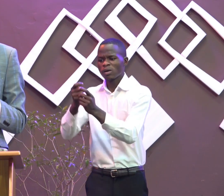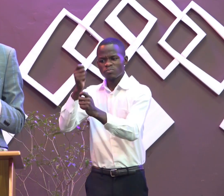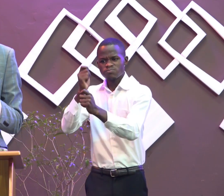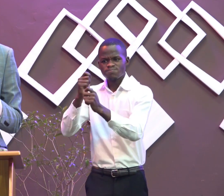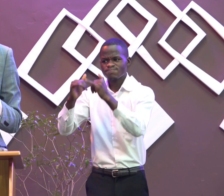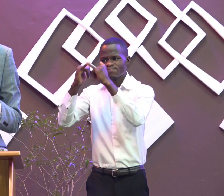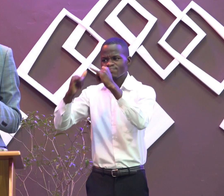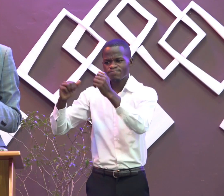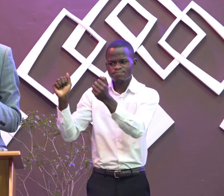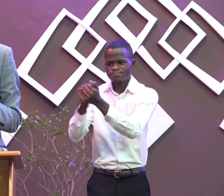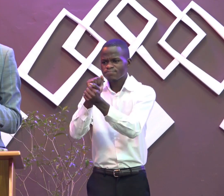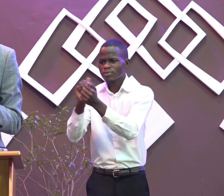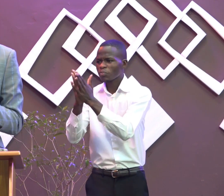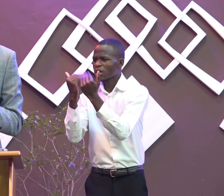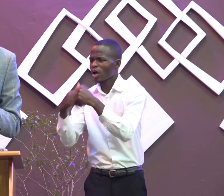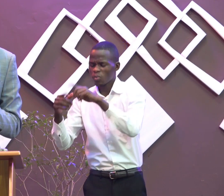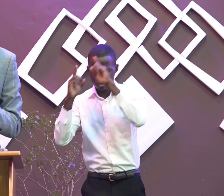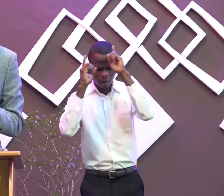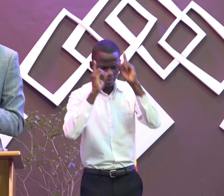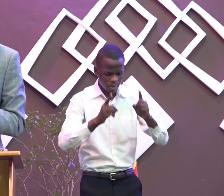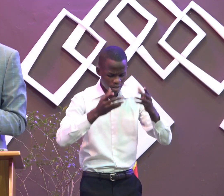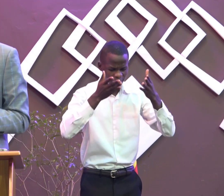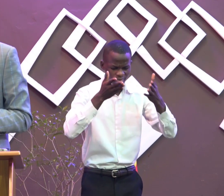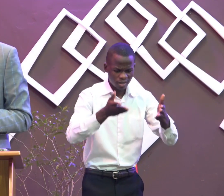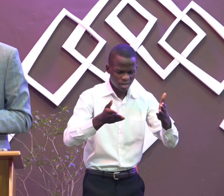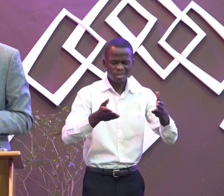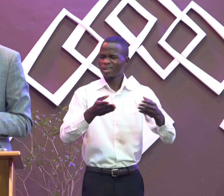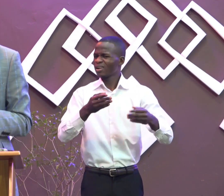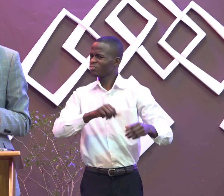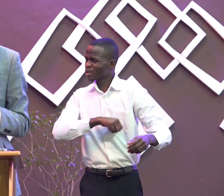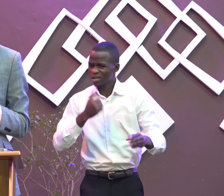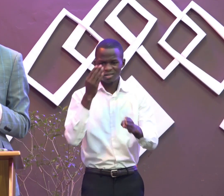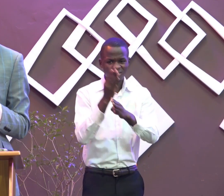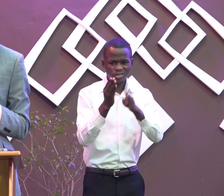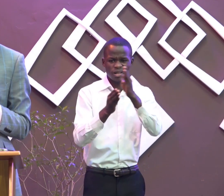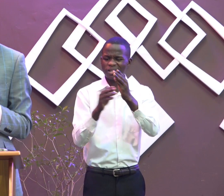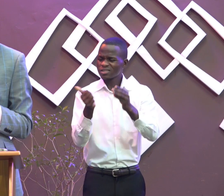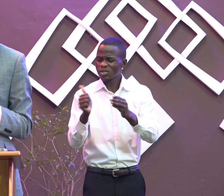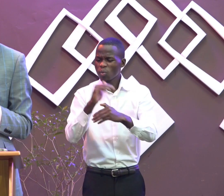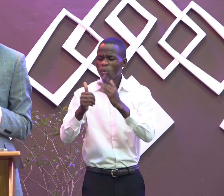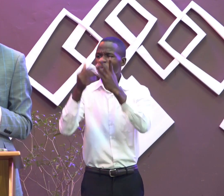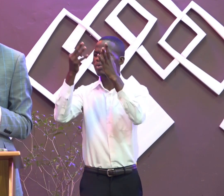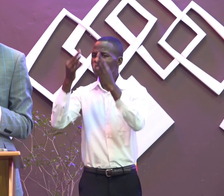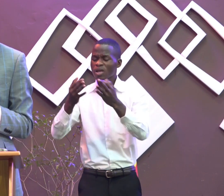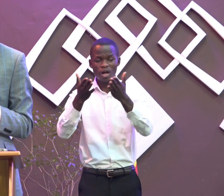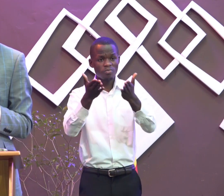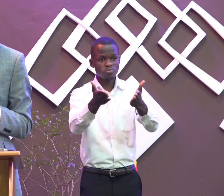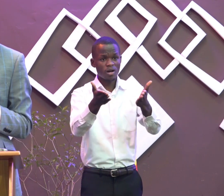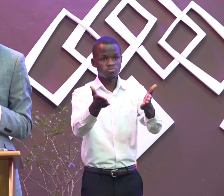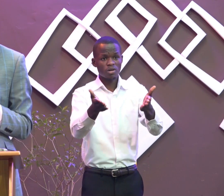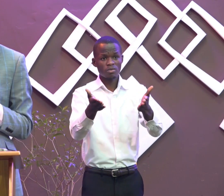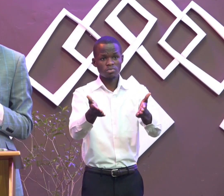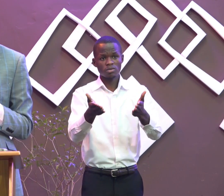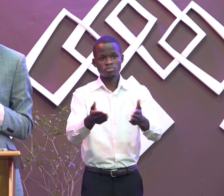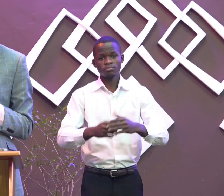ebalinya ati tuzze wano batuganya okuzimba ebintu byaffe byonnanga biri awo. Remember we had broken down the previous structure where we